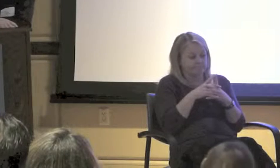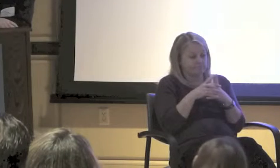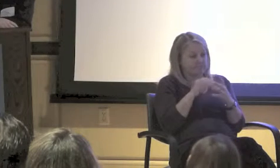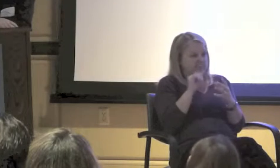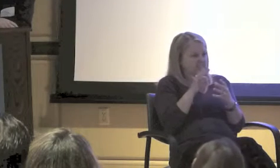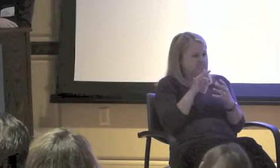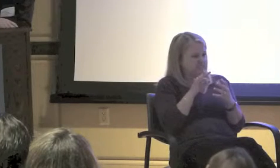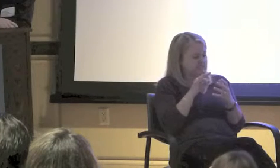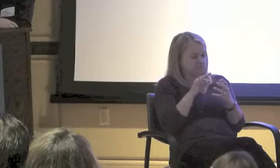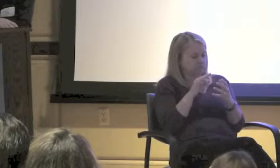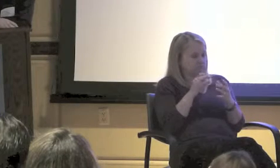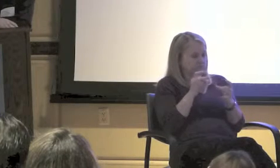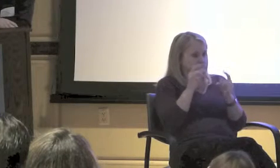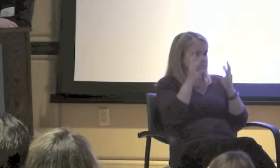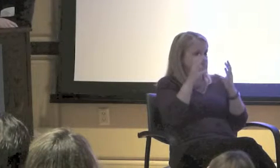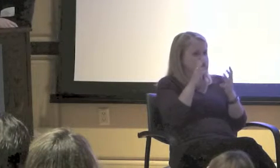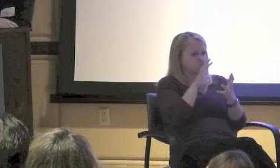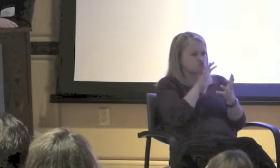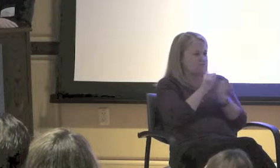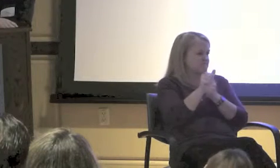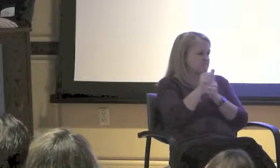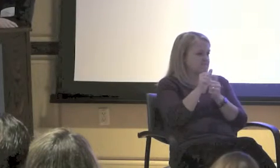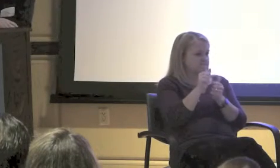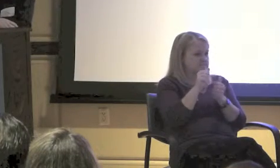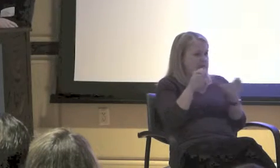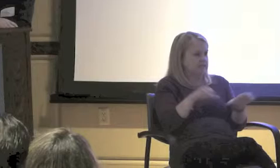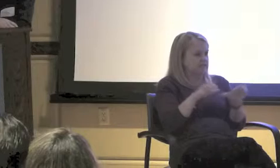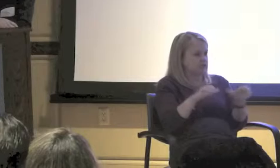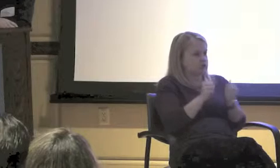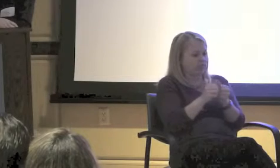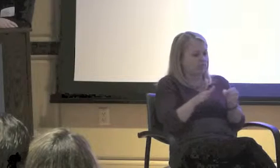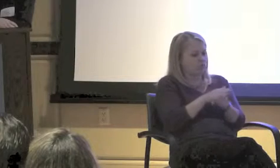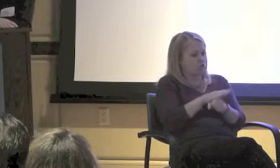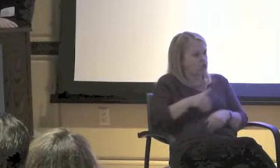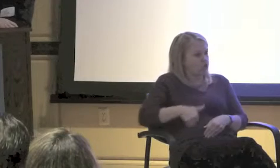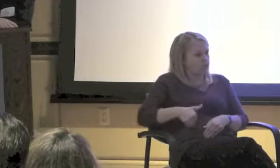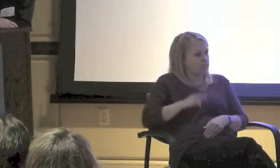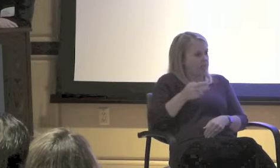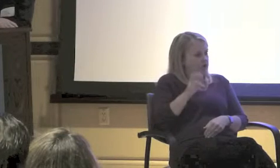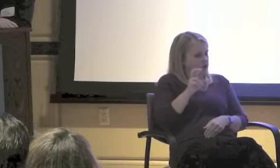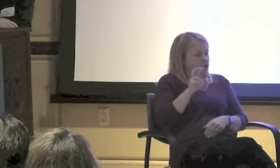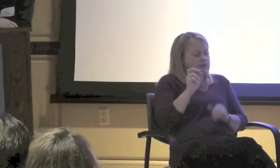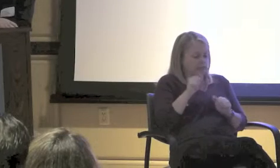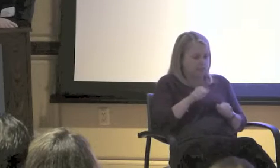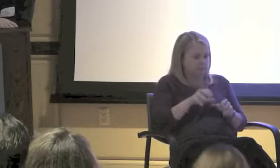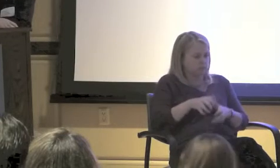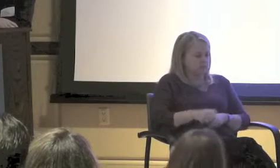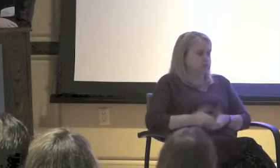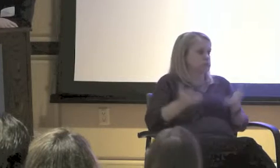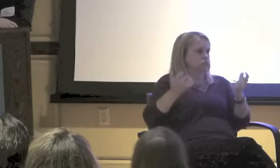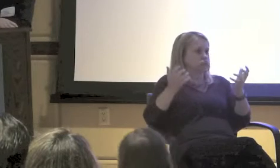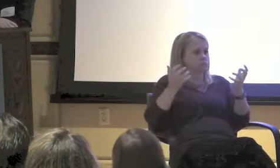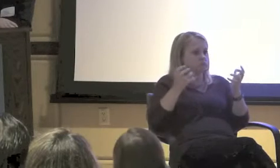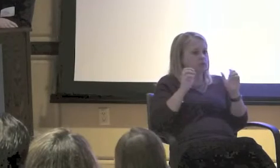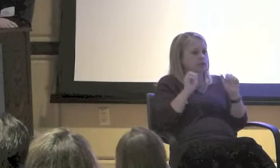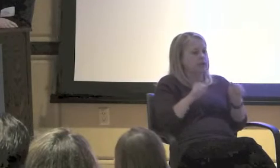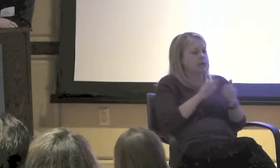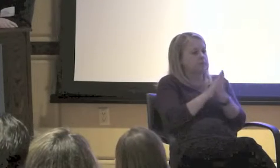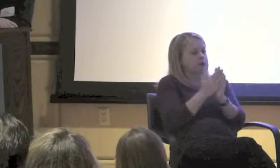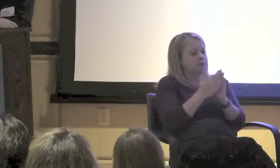rough activity with a full bladder, then that can be a problem. You can develop